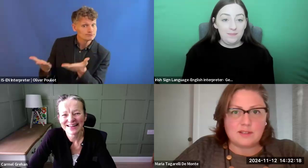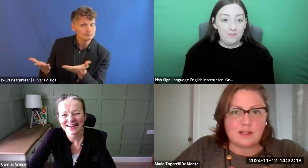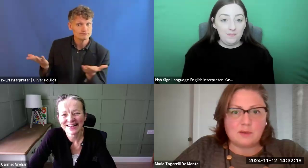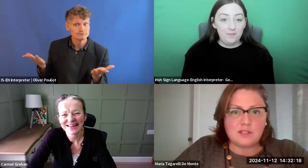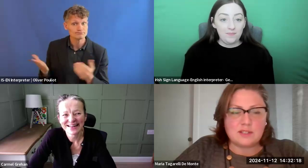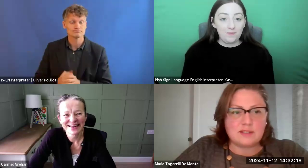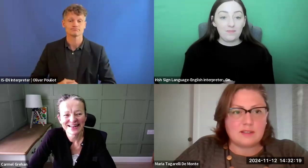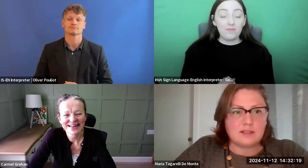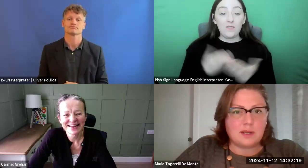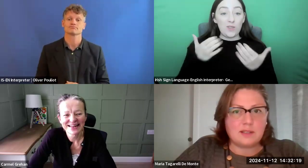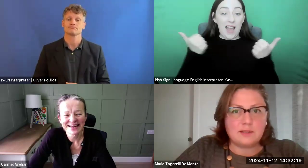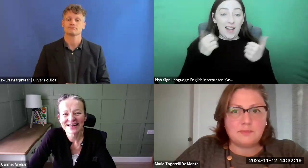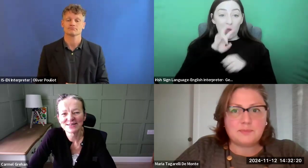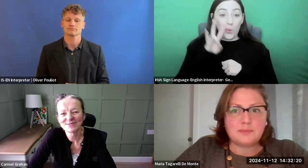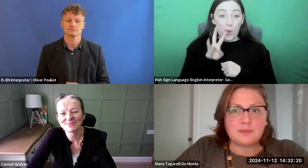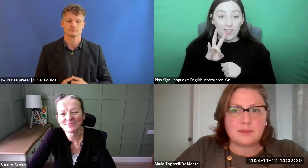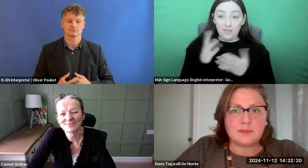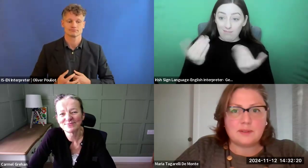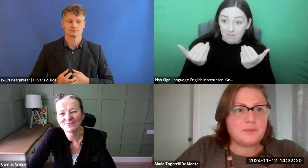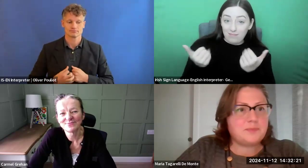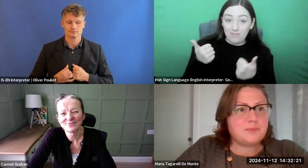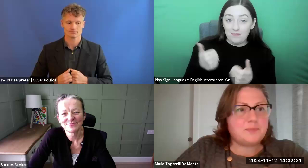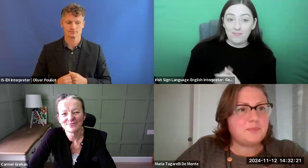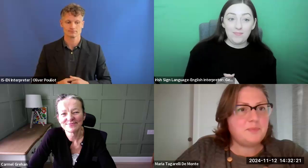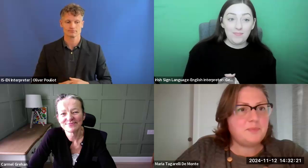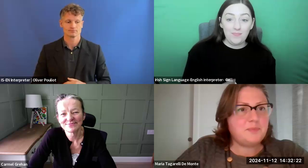of course, any question is welcome.